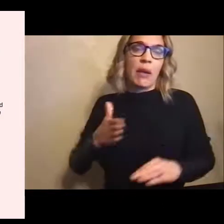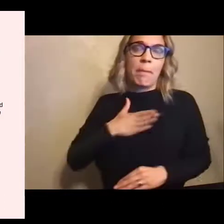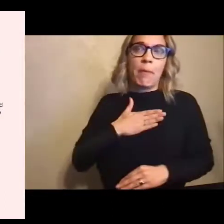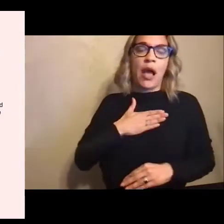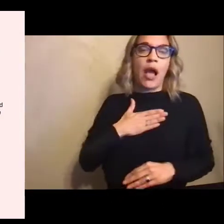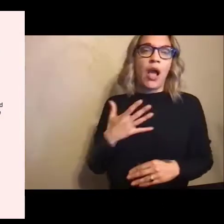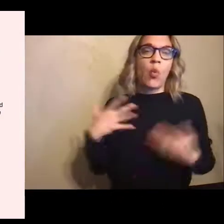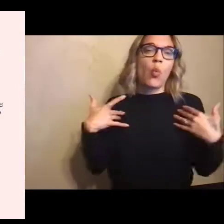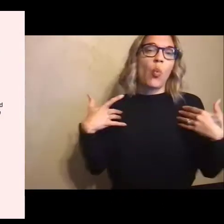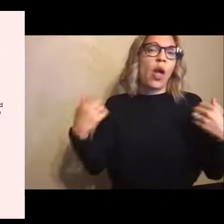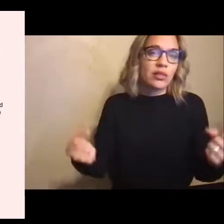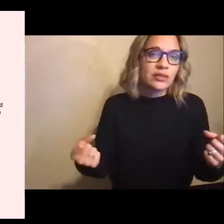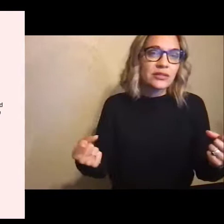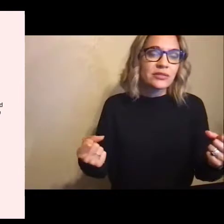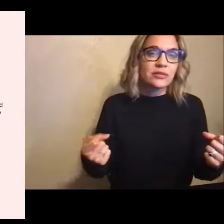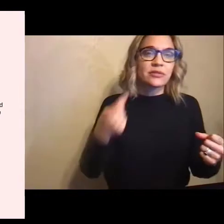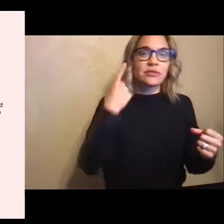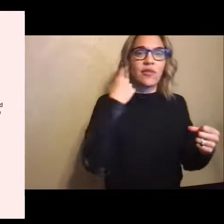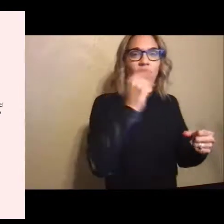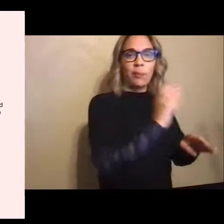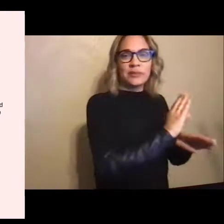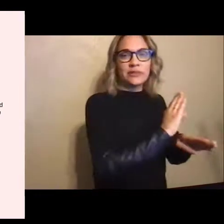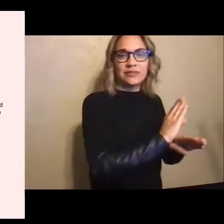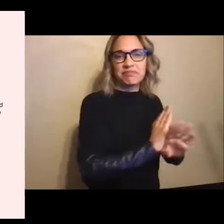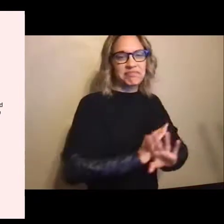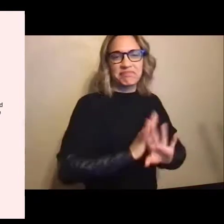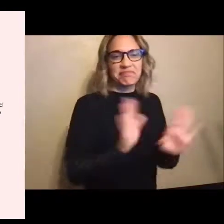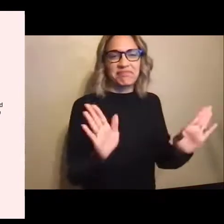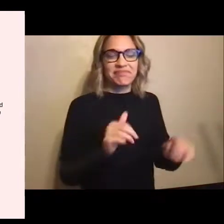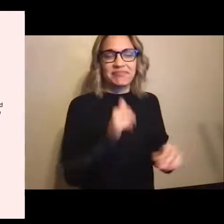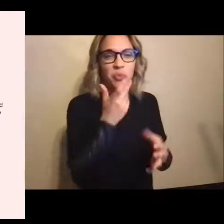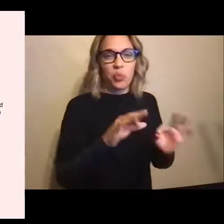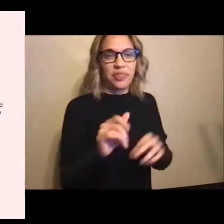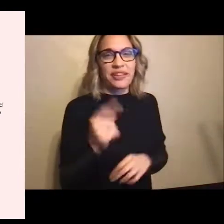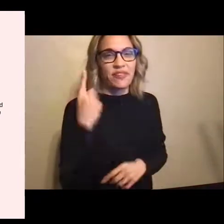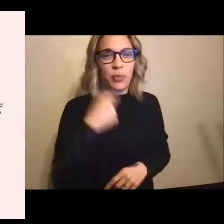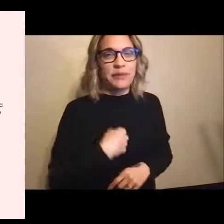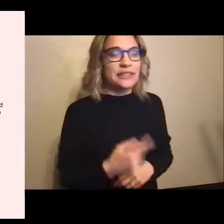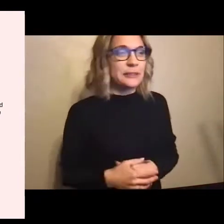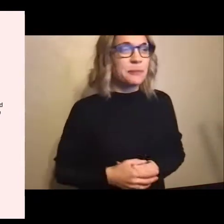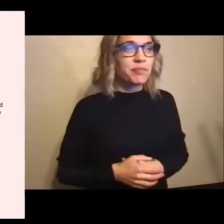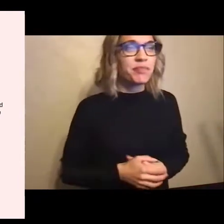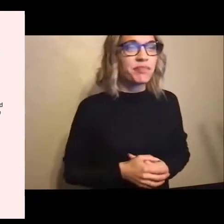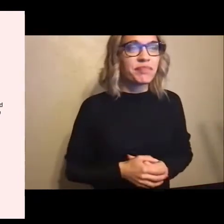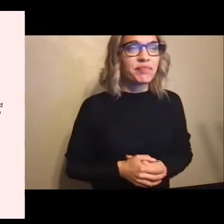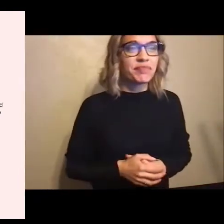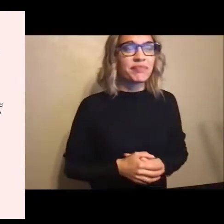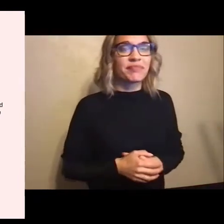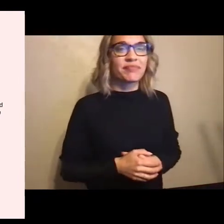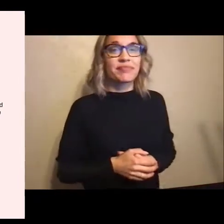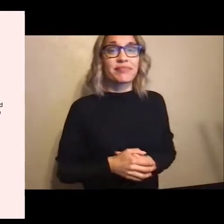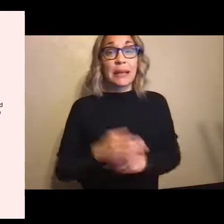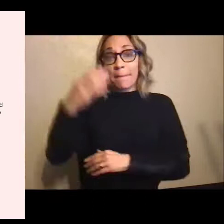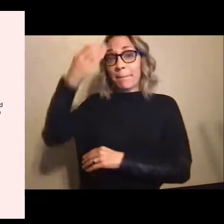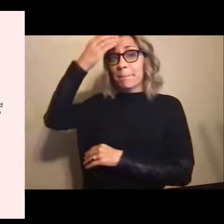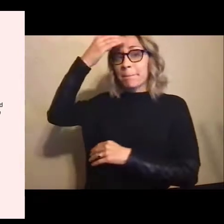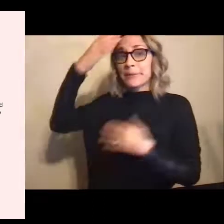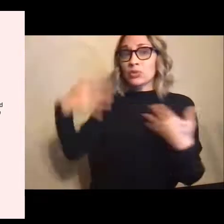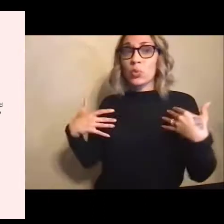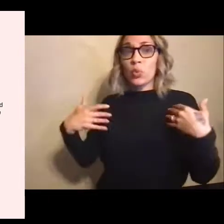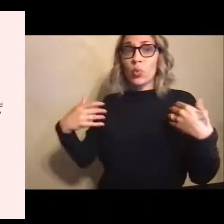prep. And I'm really not willing to give up my wellness, my well-being for business. That's not something that I'm willing to do.